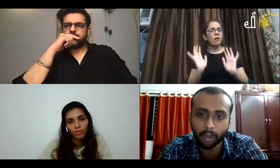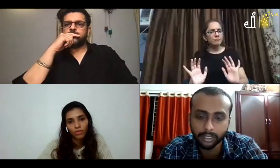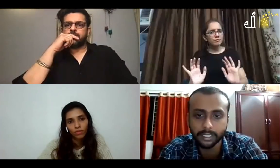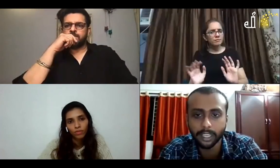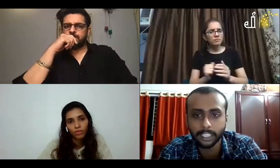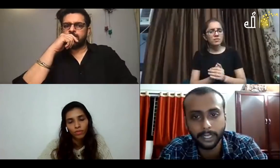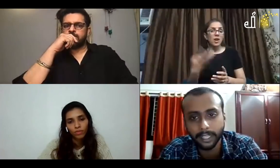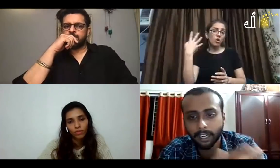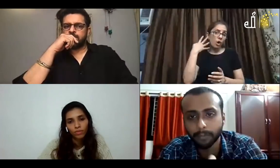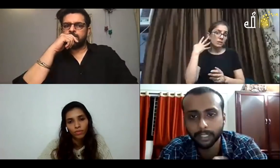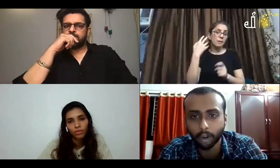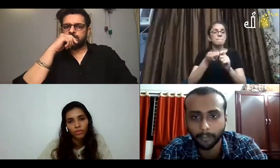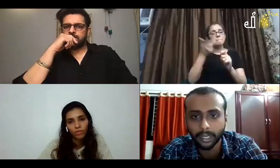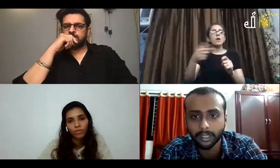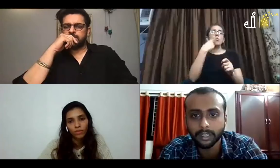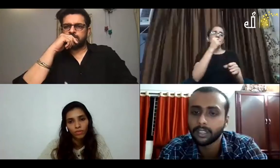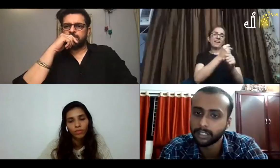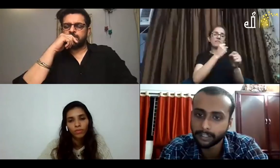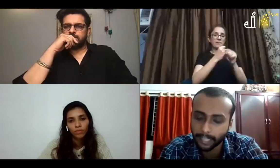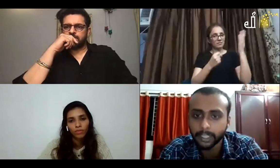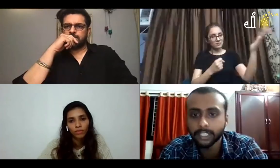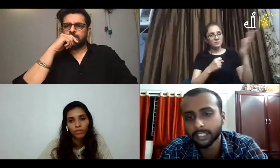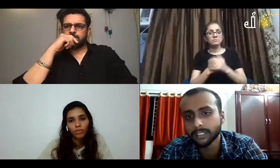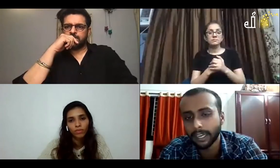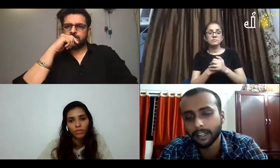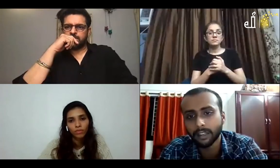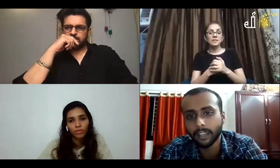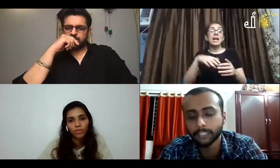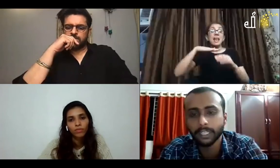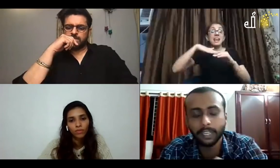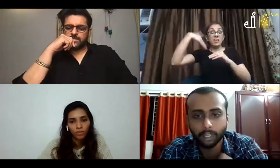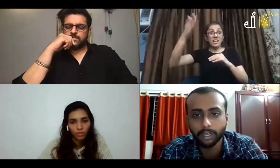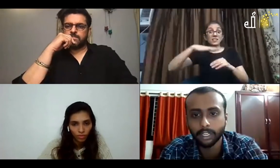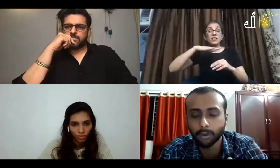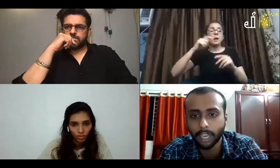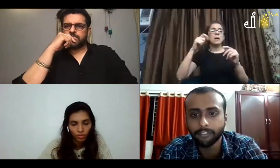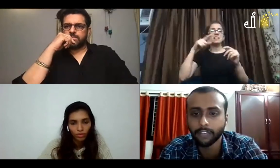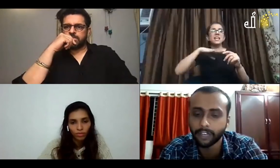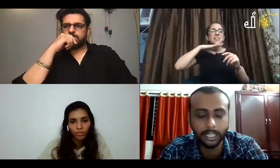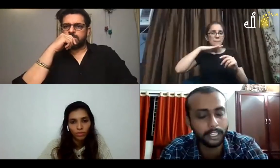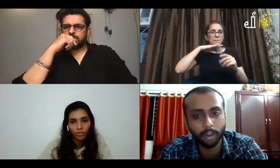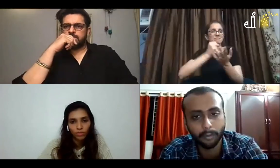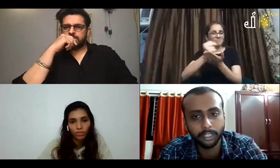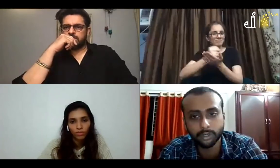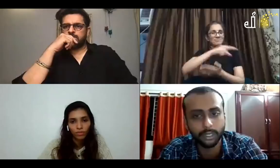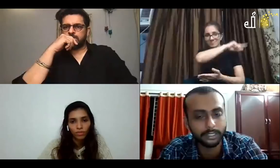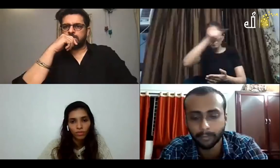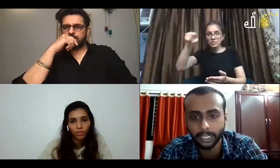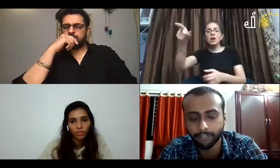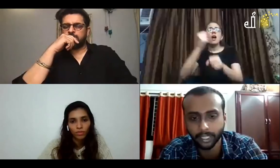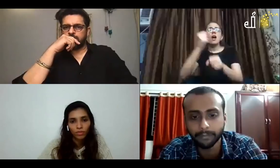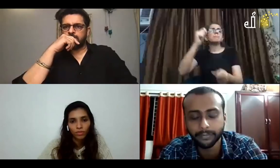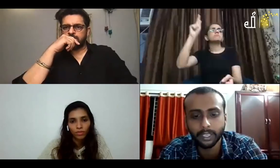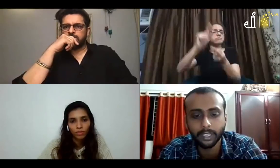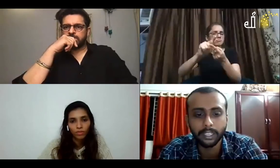implants cost has been taken up by the government. The therapy charges later has been cut short into half. If it is done in a government institute, it is